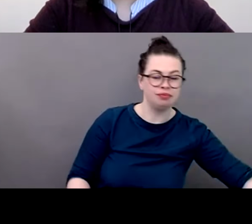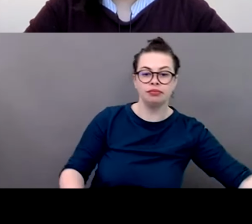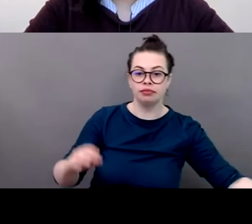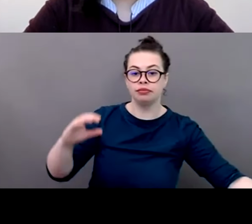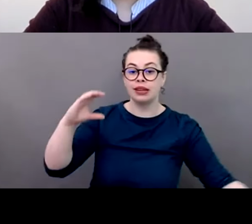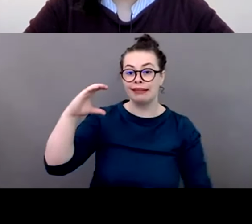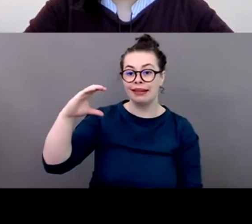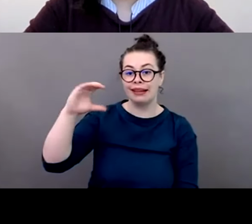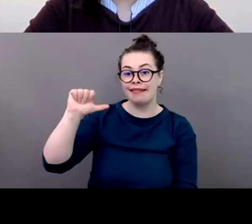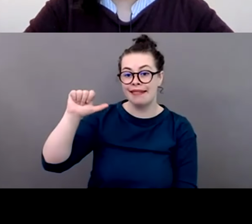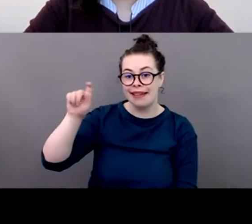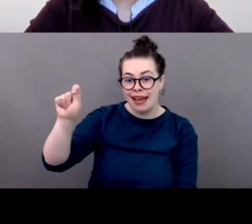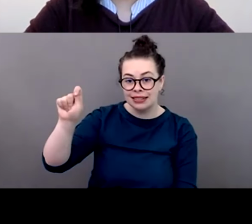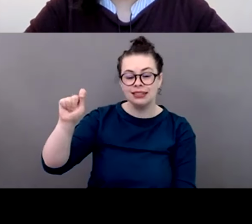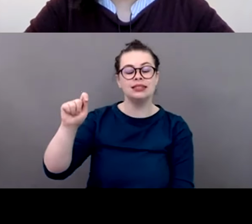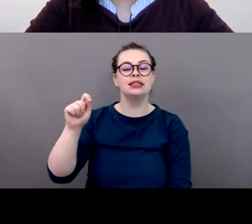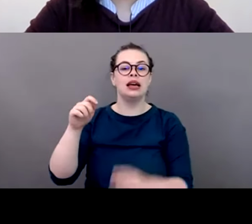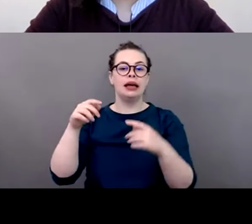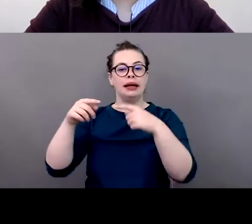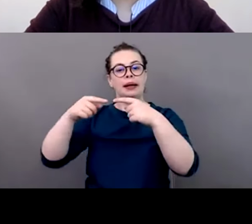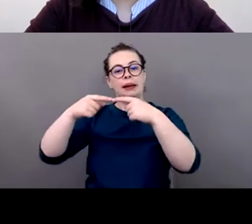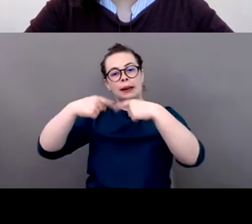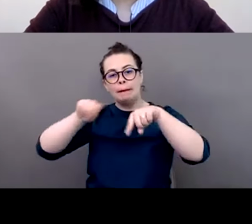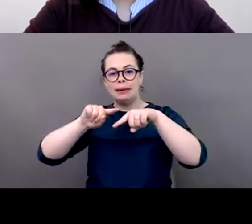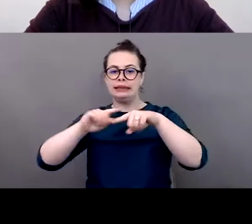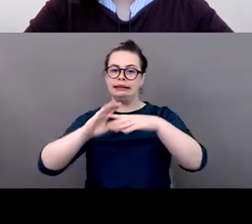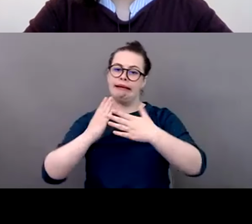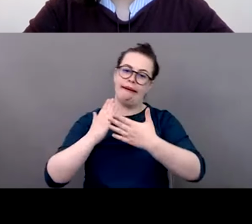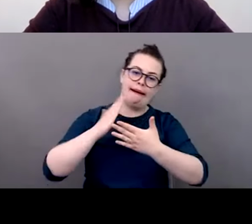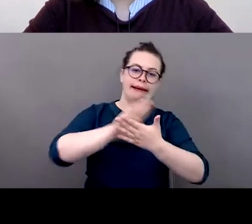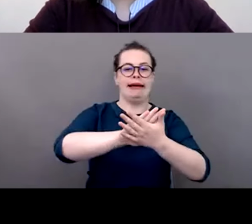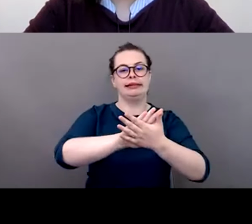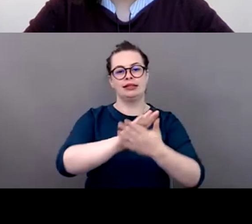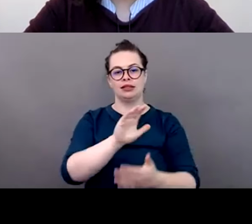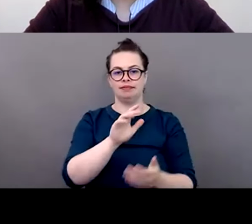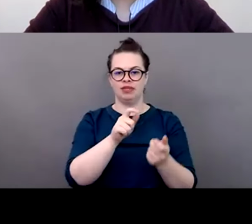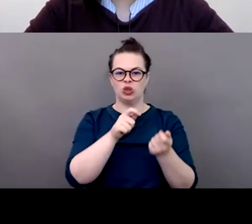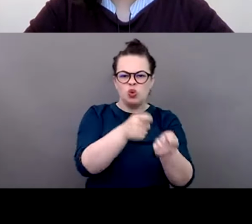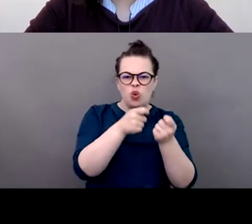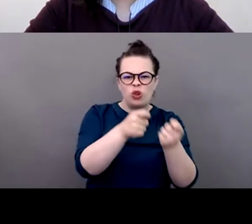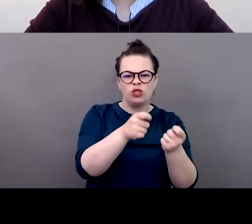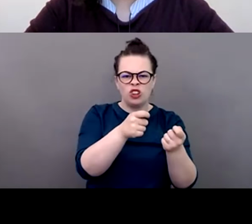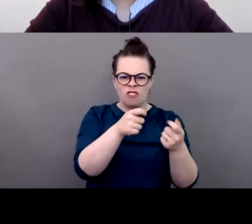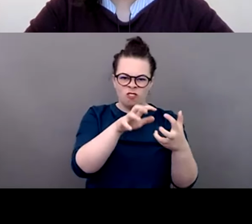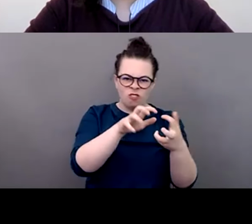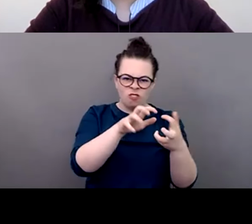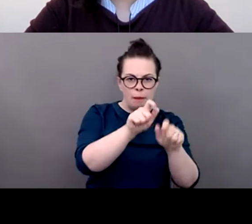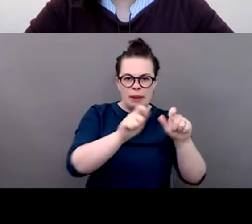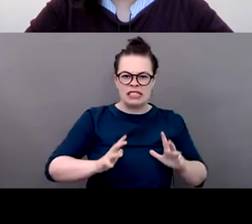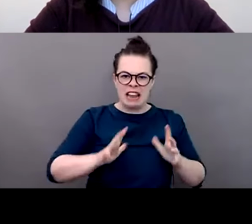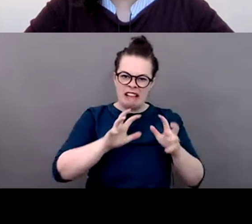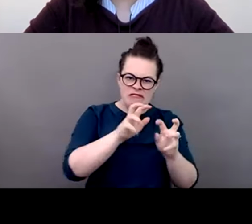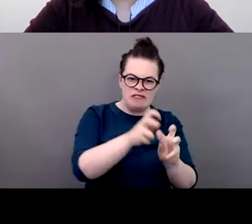on the issue of torture in social care homes in Serbia. And what I previously said, the importance of